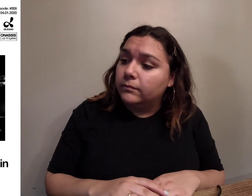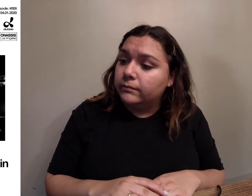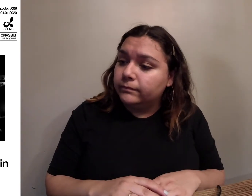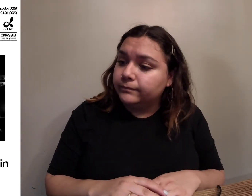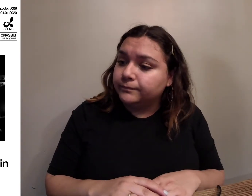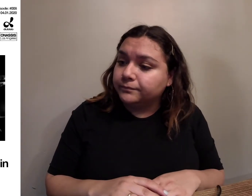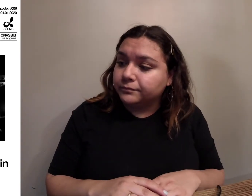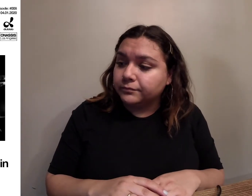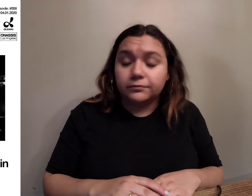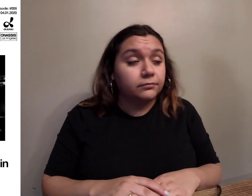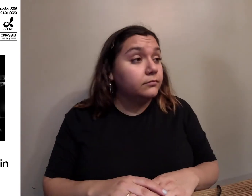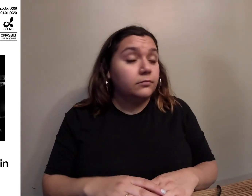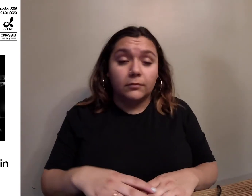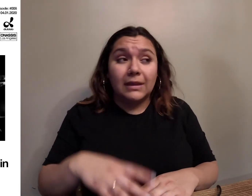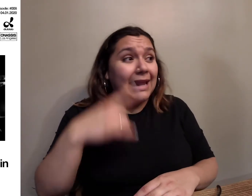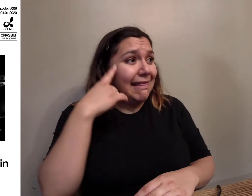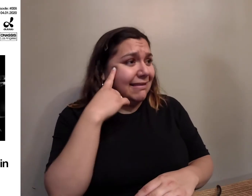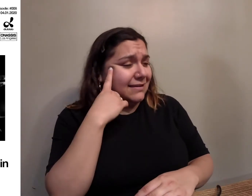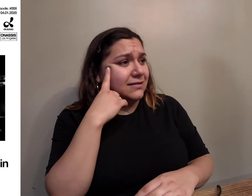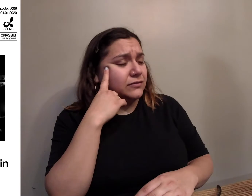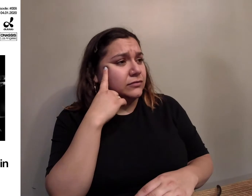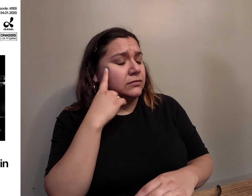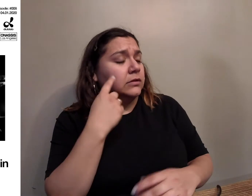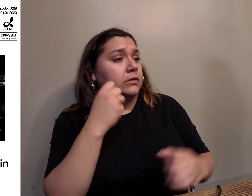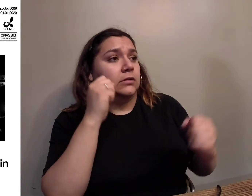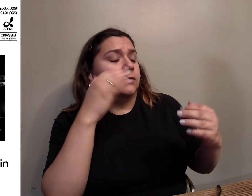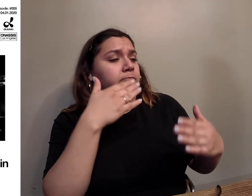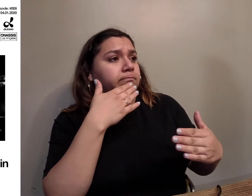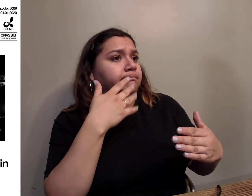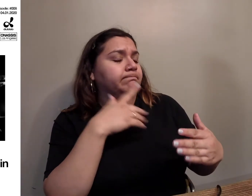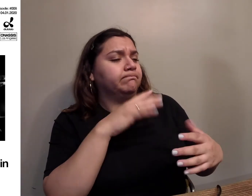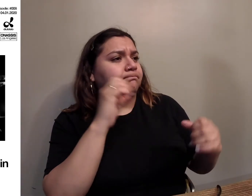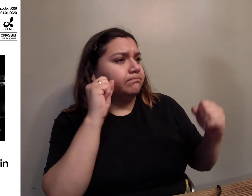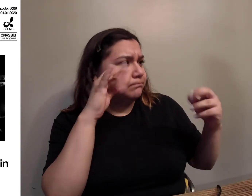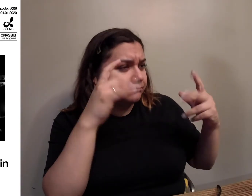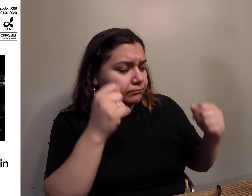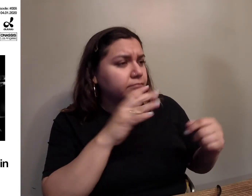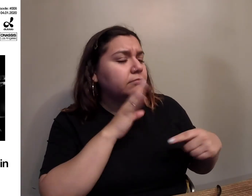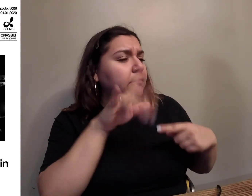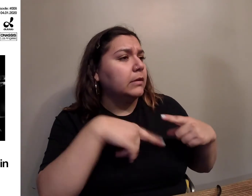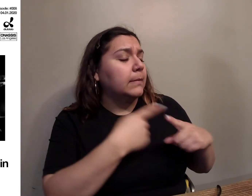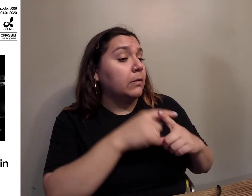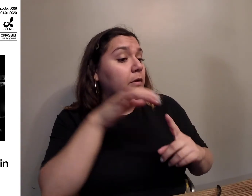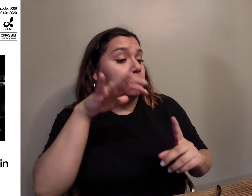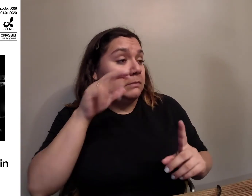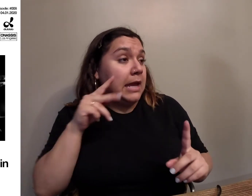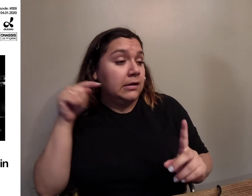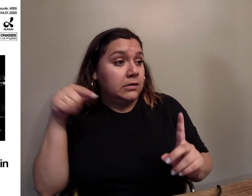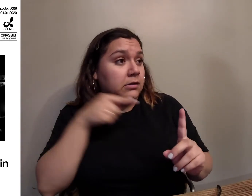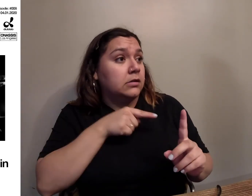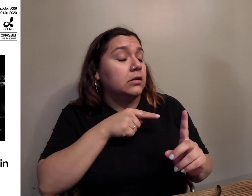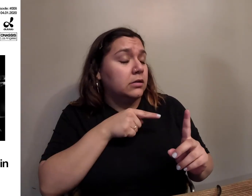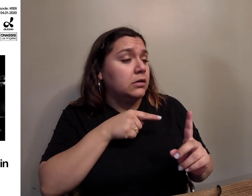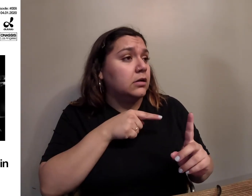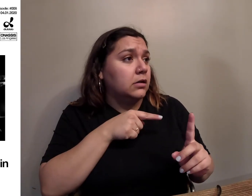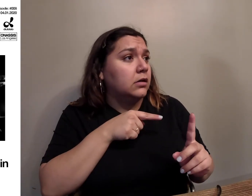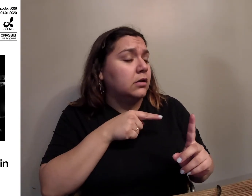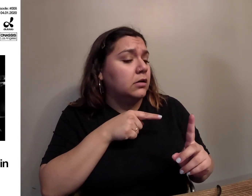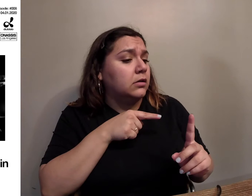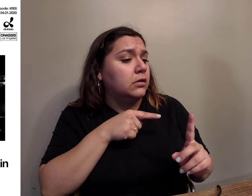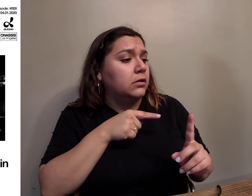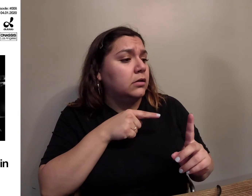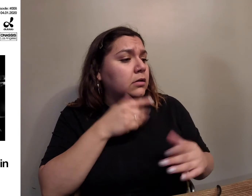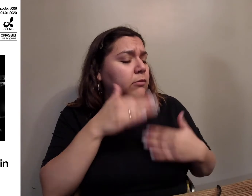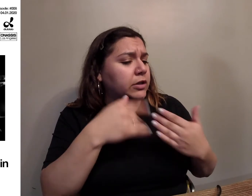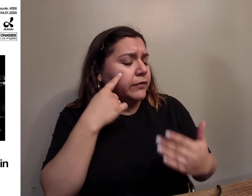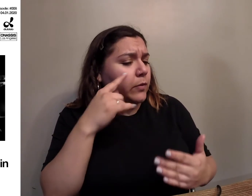I think this works incredibly well with this notion of returning to what passes for what